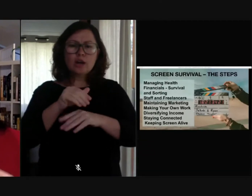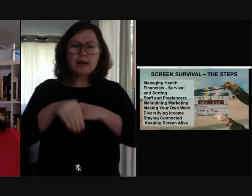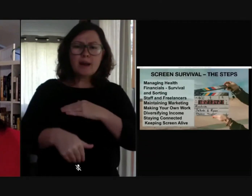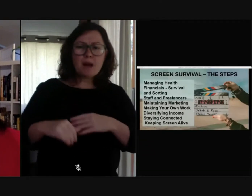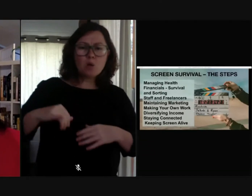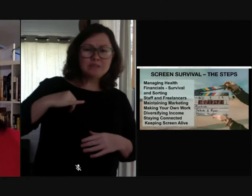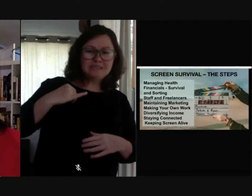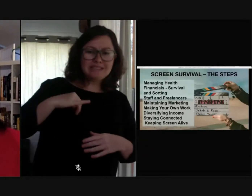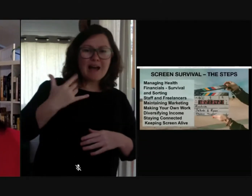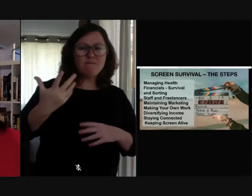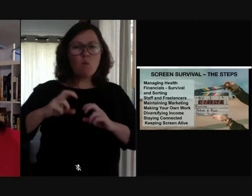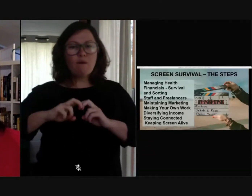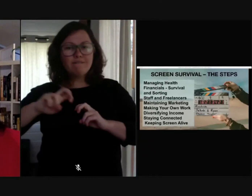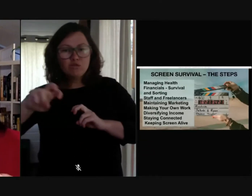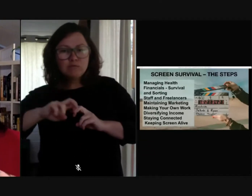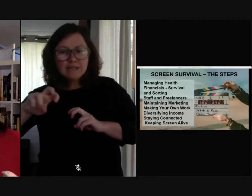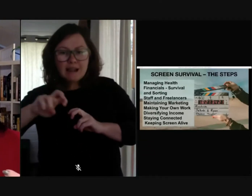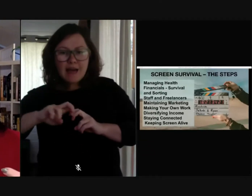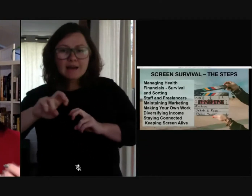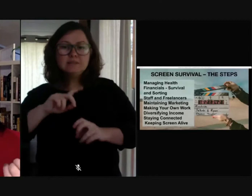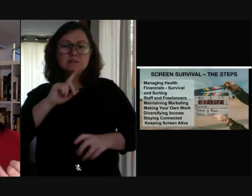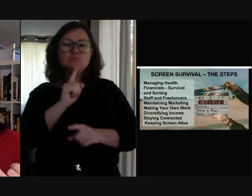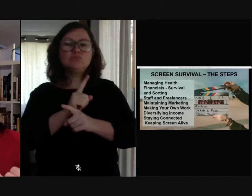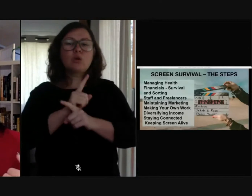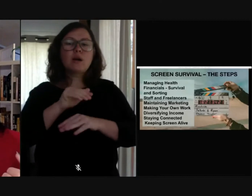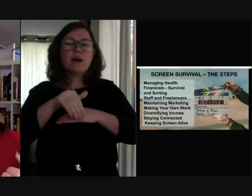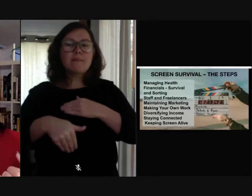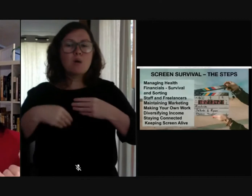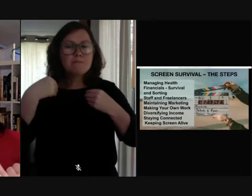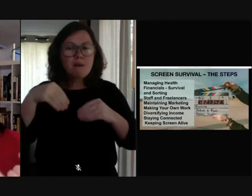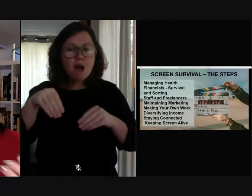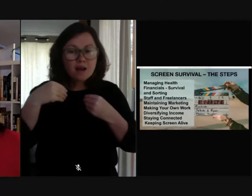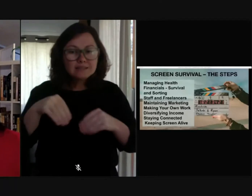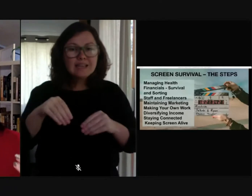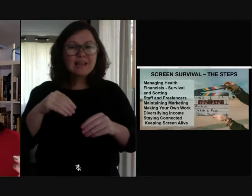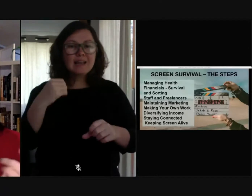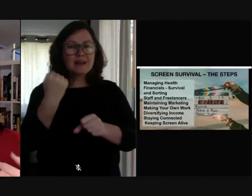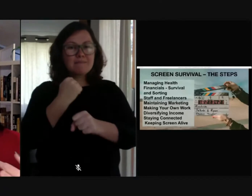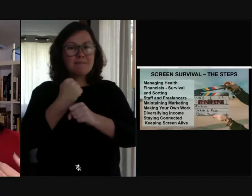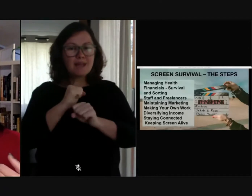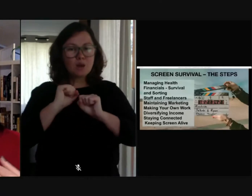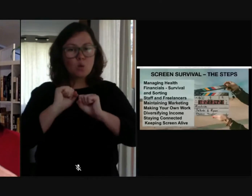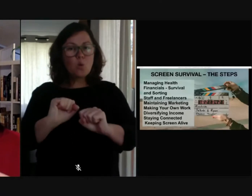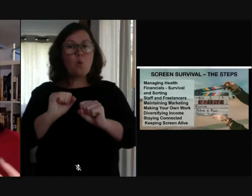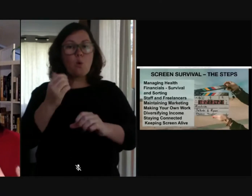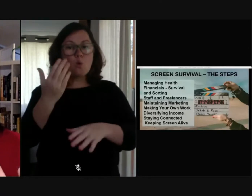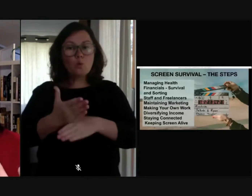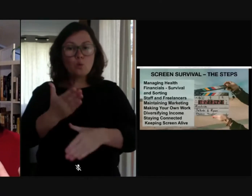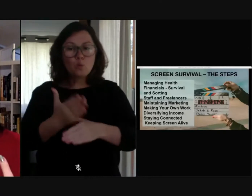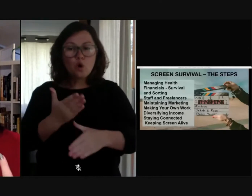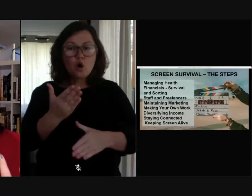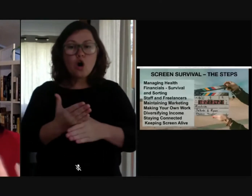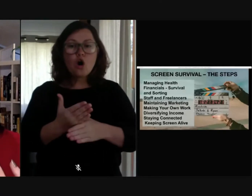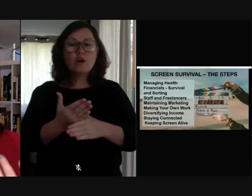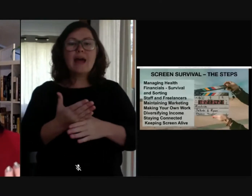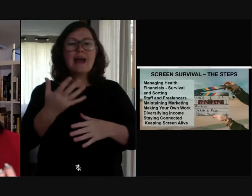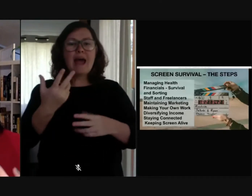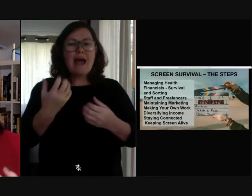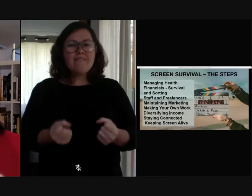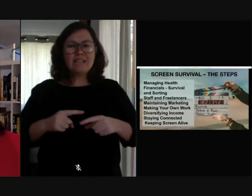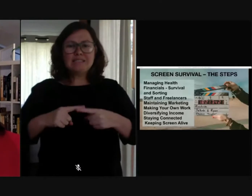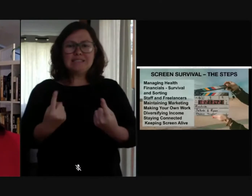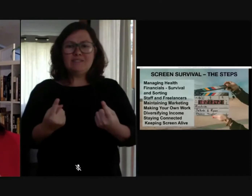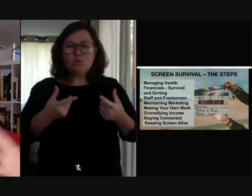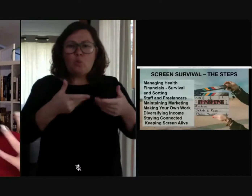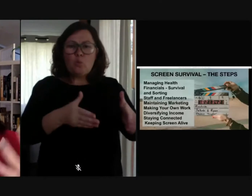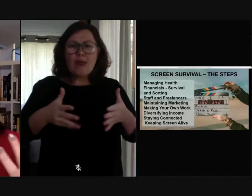freelancers. We're going to talk more about marketing, making your own work, diversifying your income, and trying to